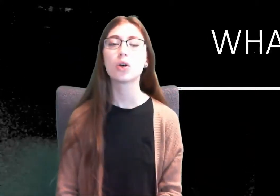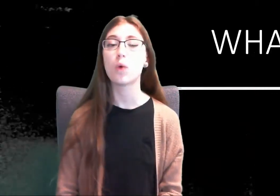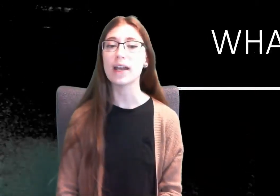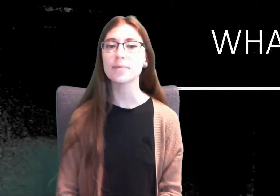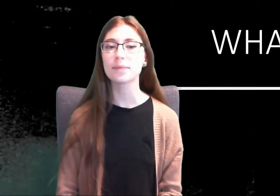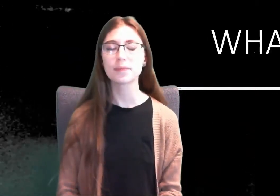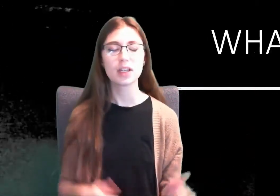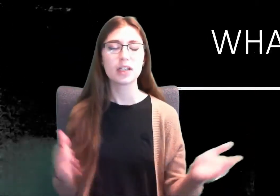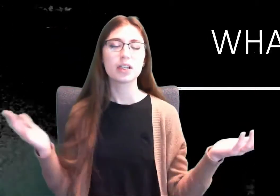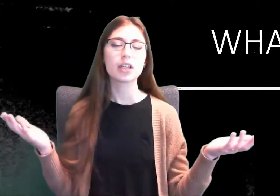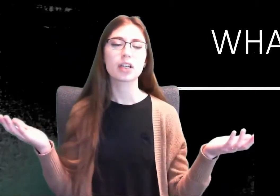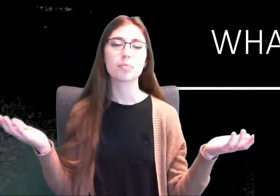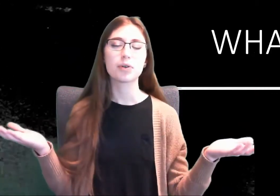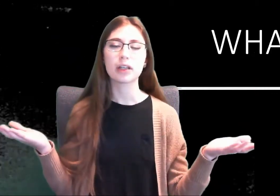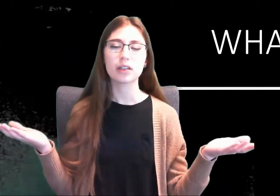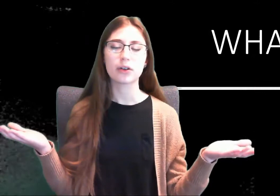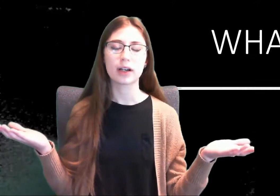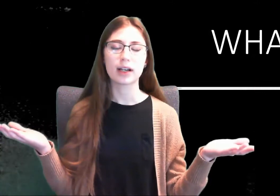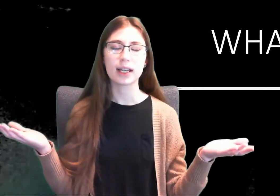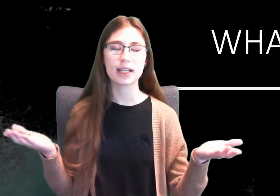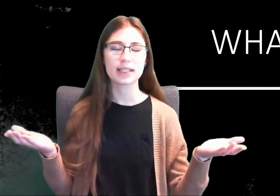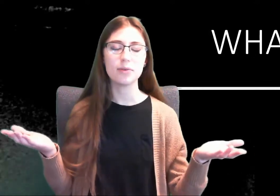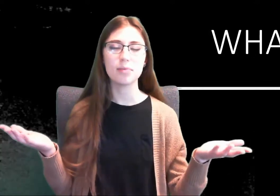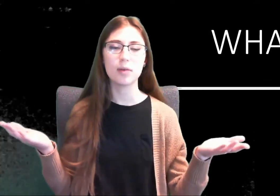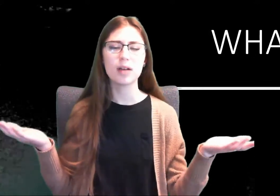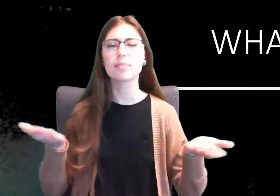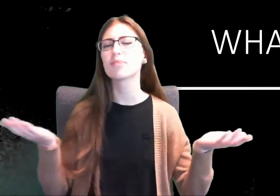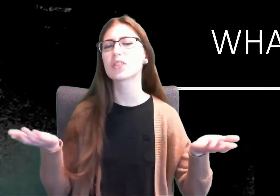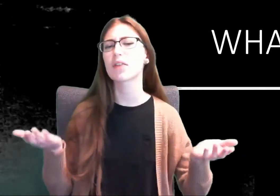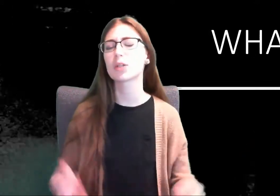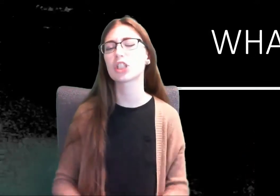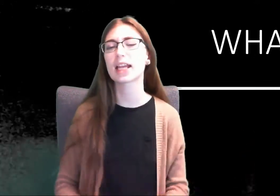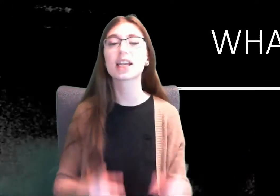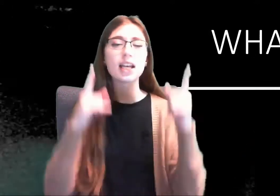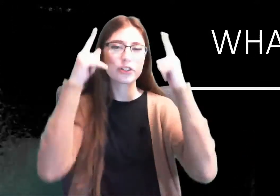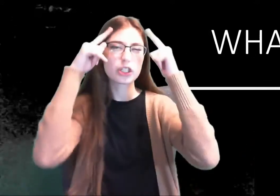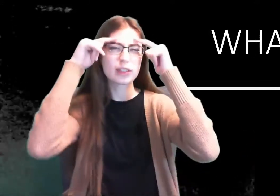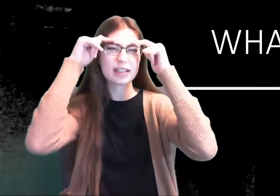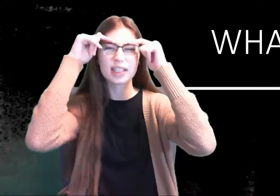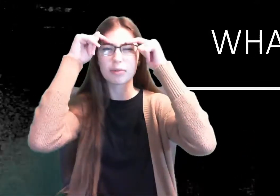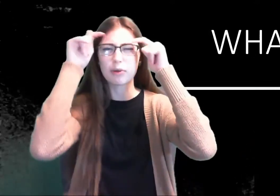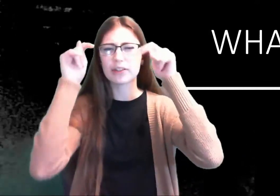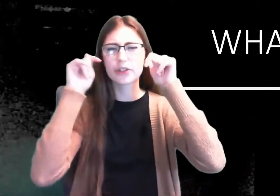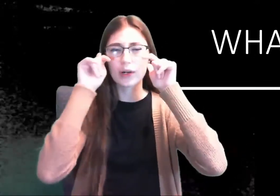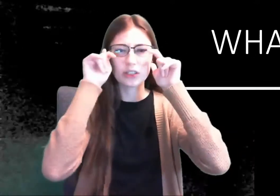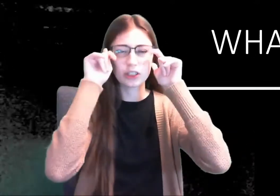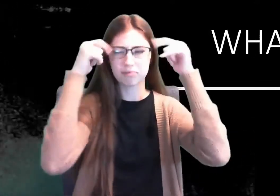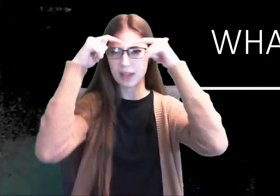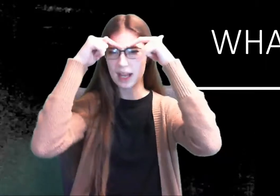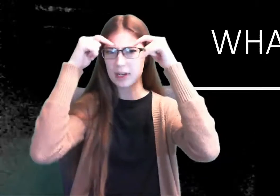What? You're going to put your hands out, palm up, just give them a shake. And also doing that WH question, eyebrows